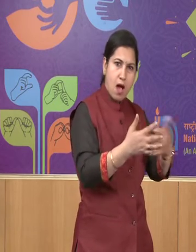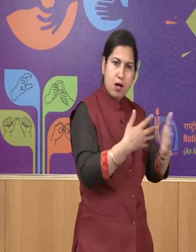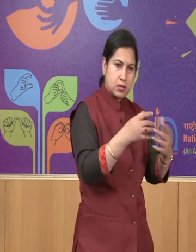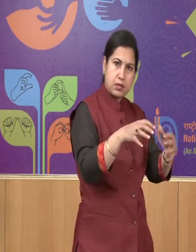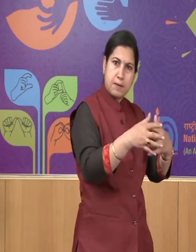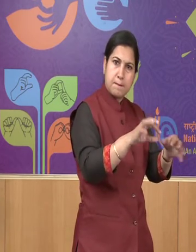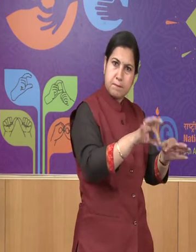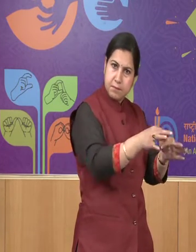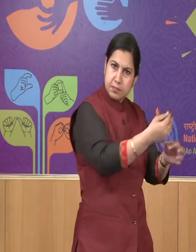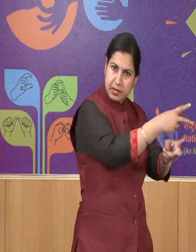farmers,